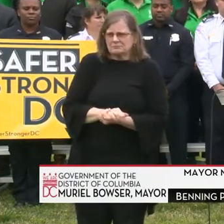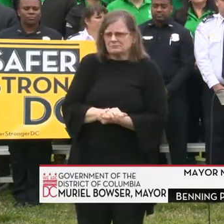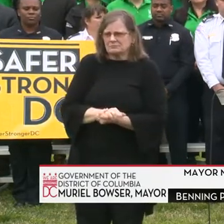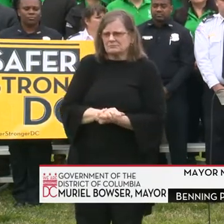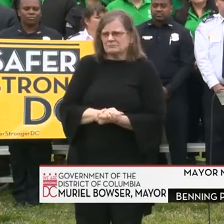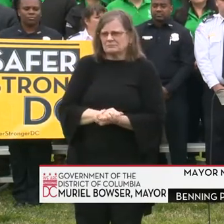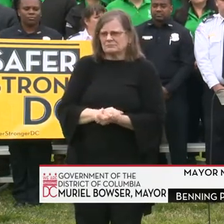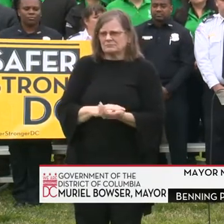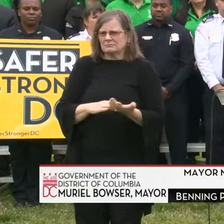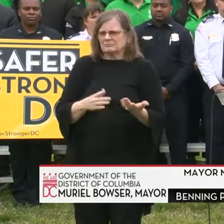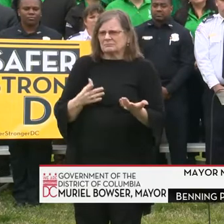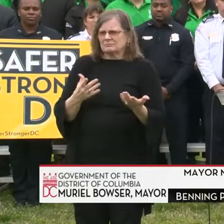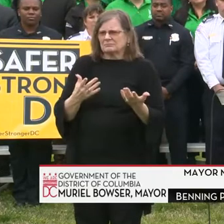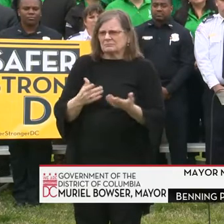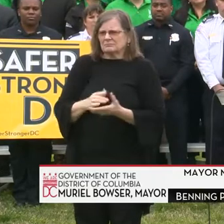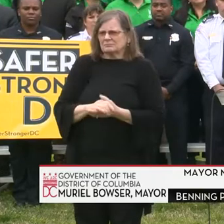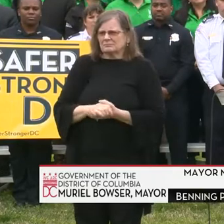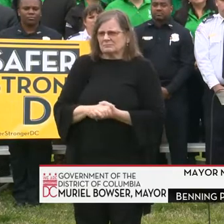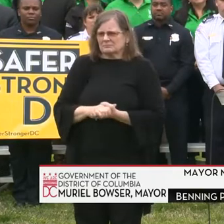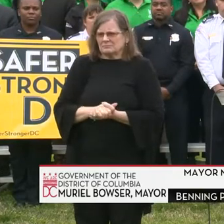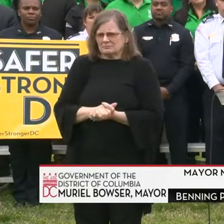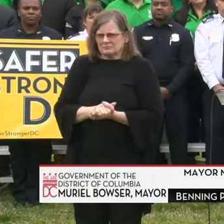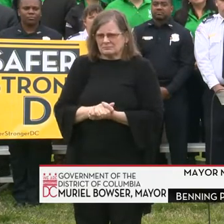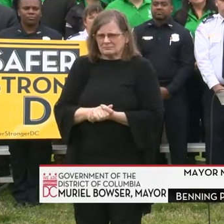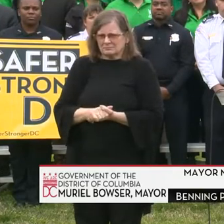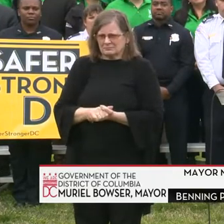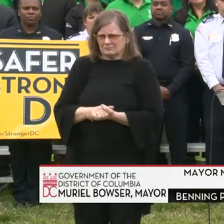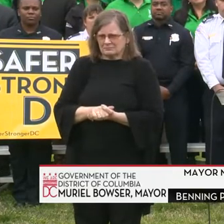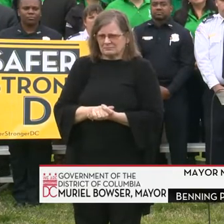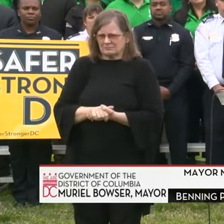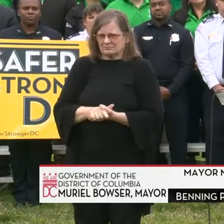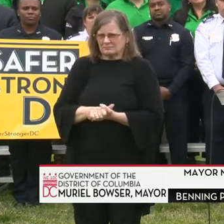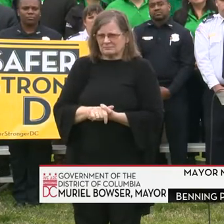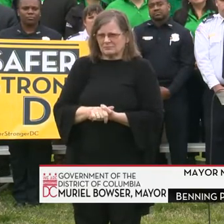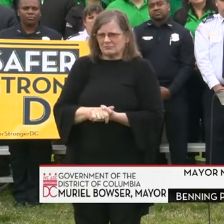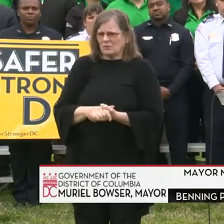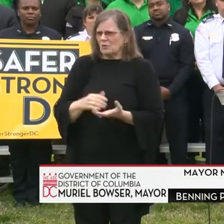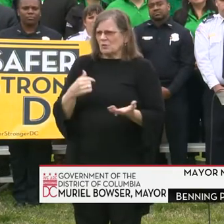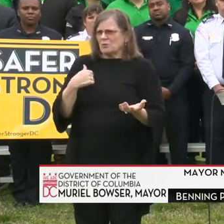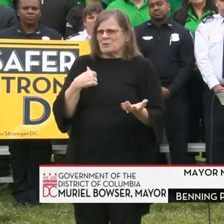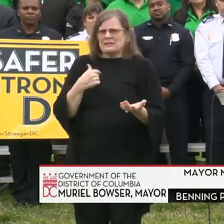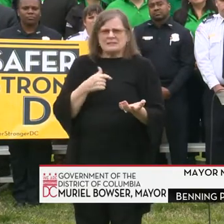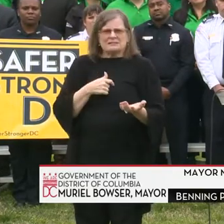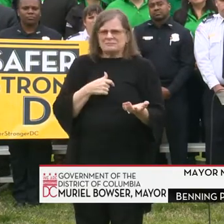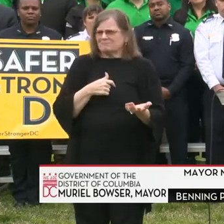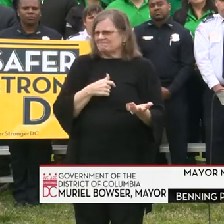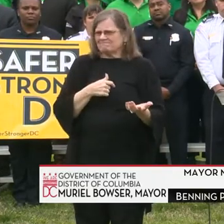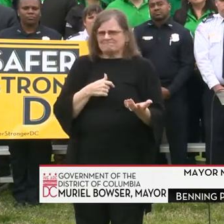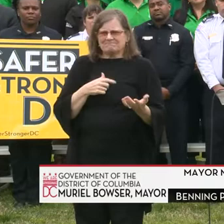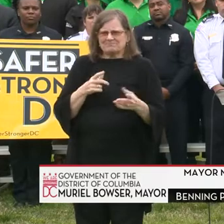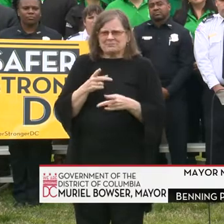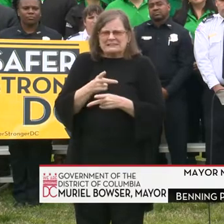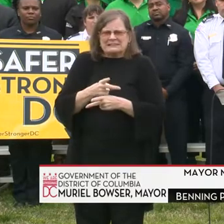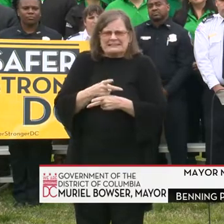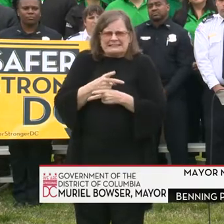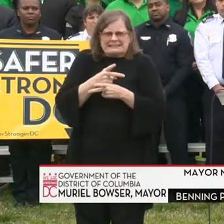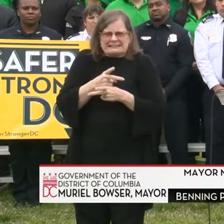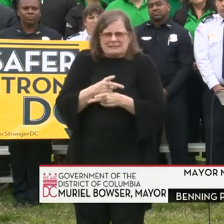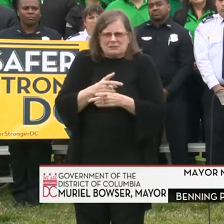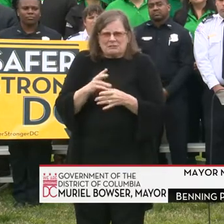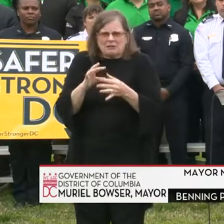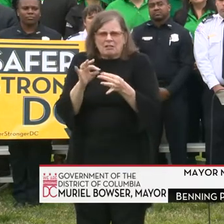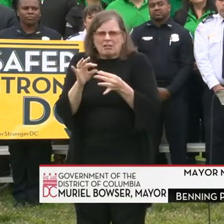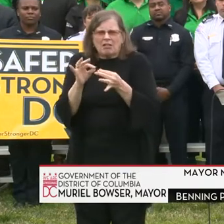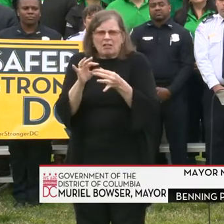reluctant to do at the Metropolitan Police Department is to speak about any particular gang. We are very fortunate in the District of Columbia.